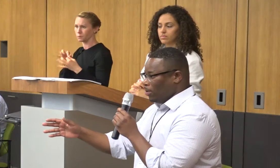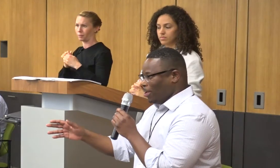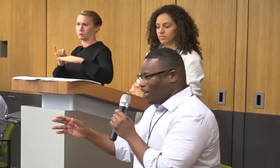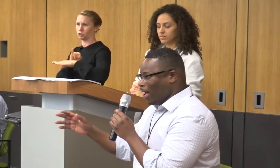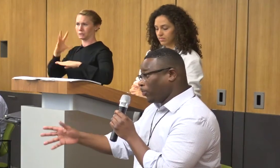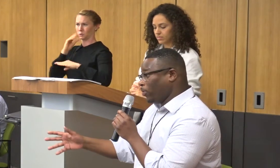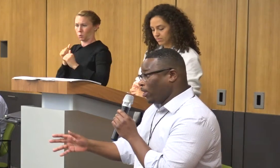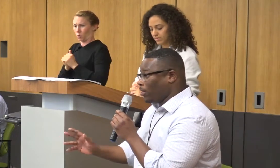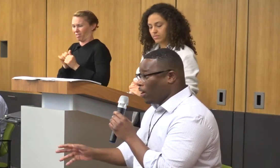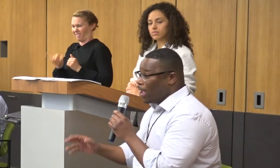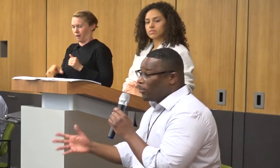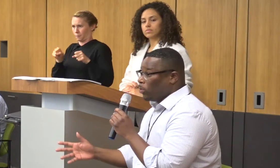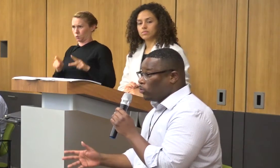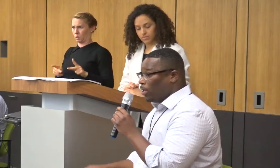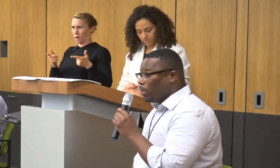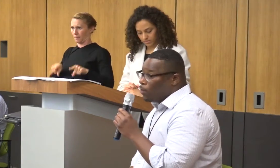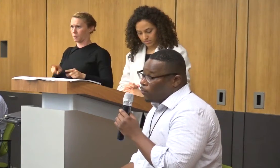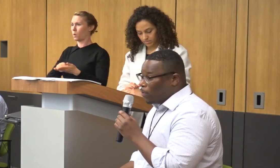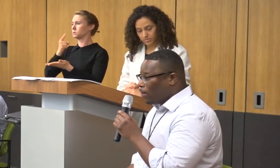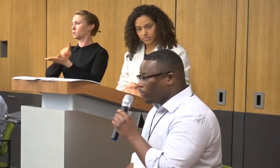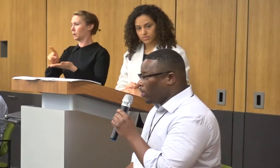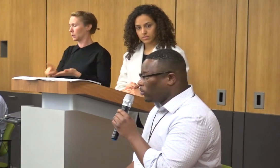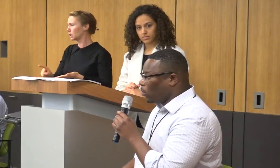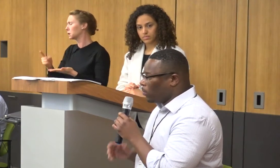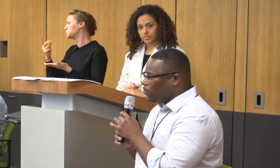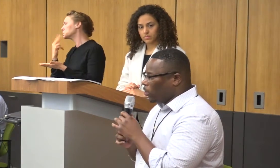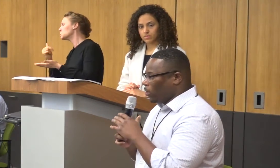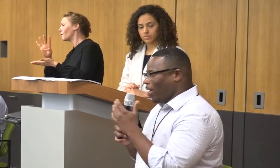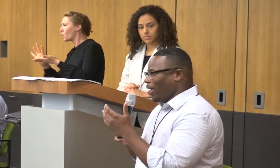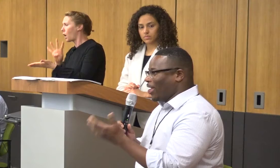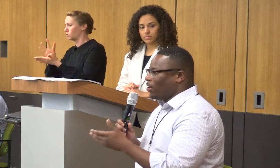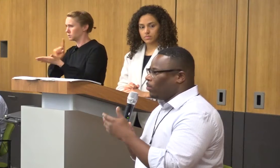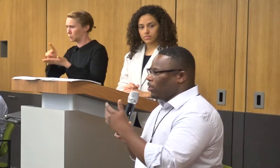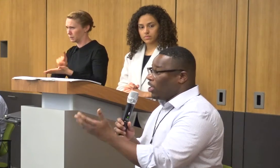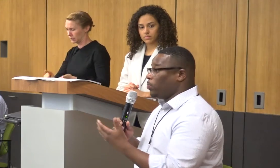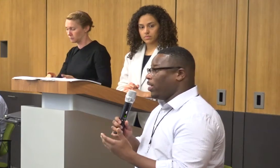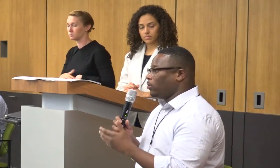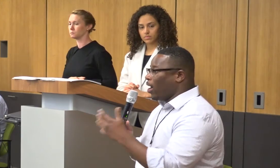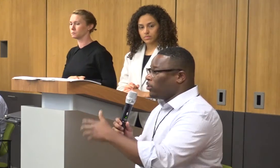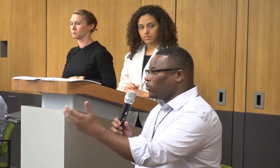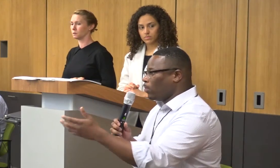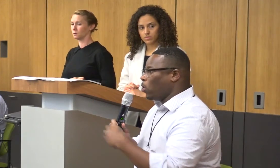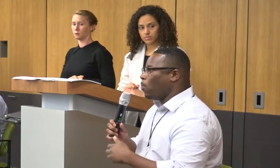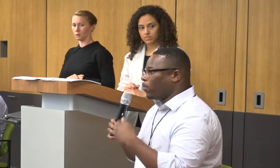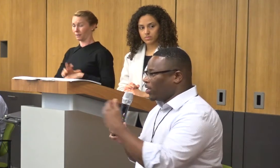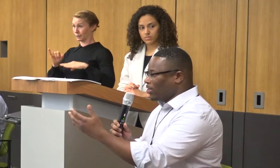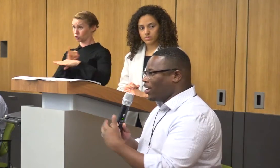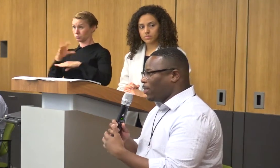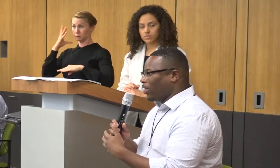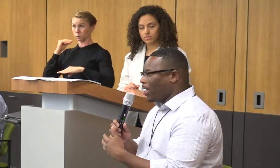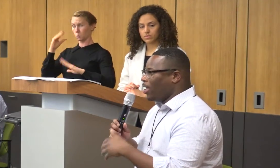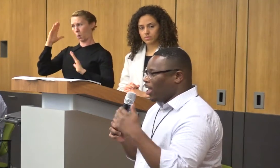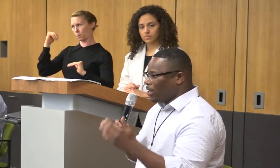that opportunity there that happens once a week for 4 hours a week. So again, the experience at internship, we're hoping we're